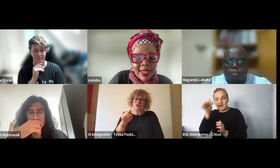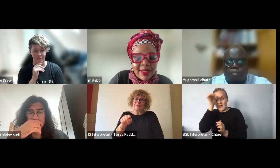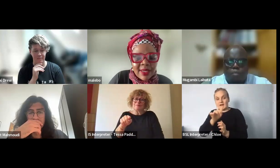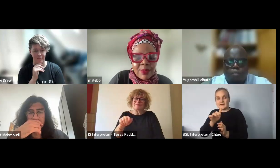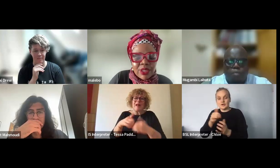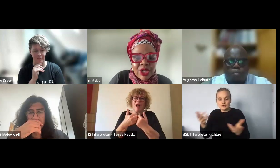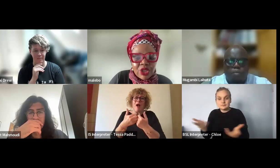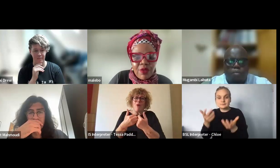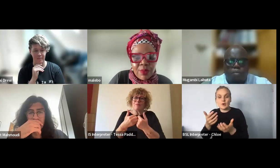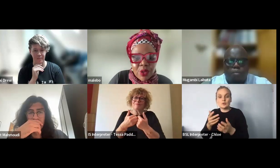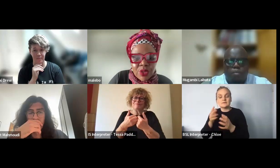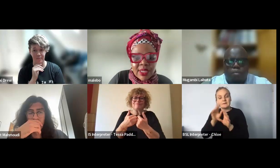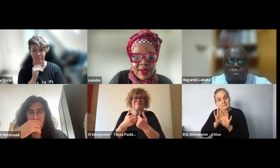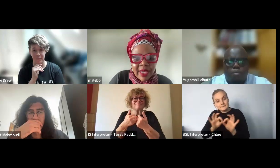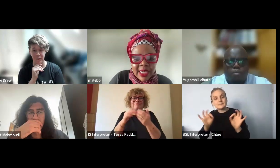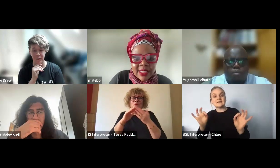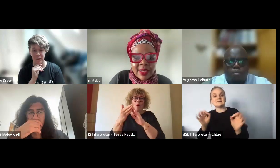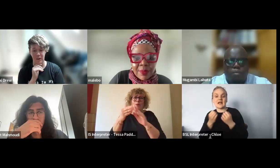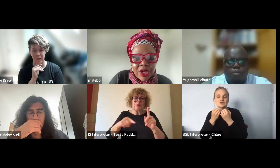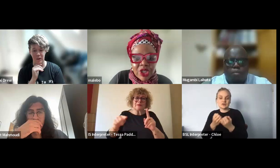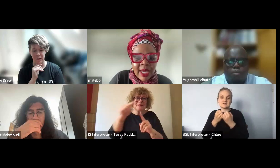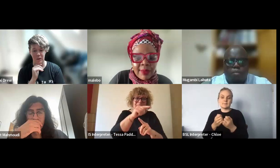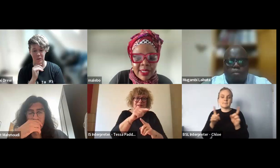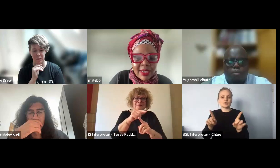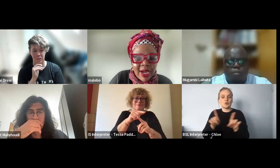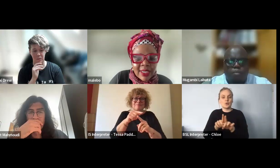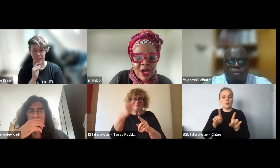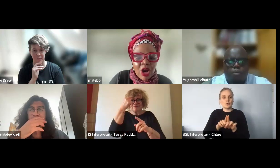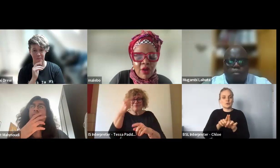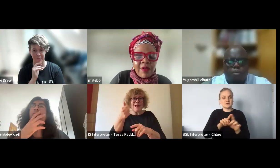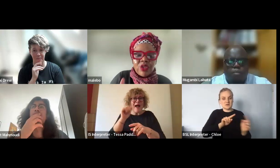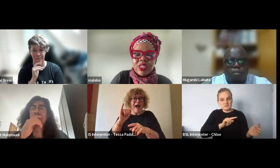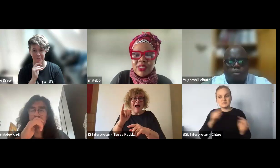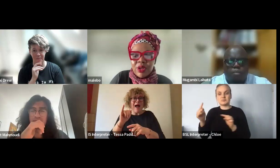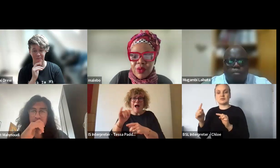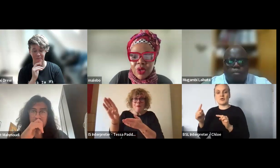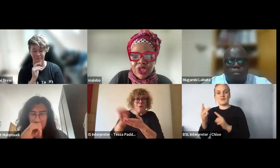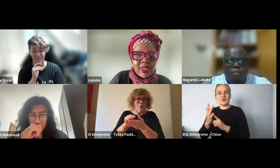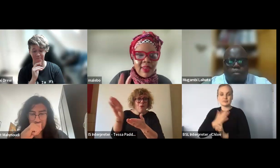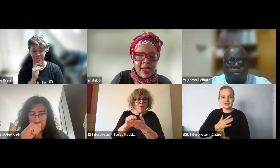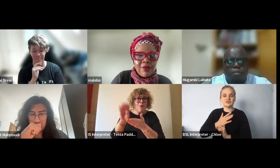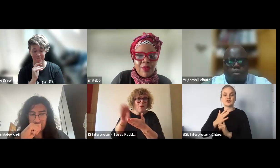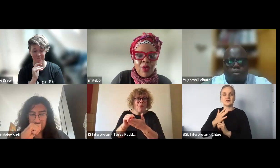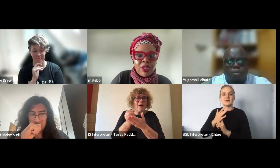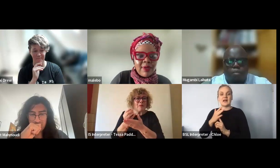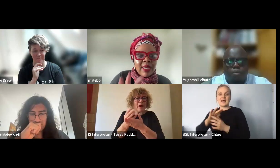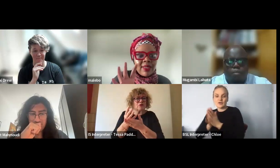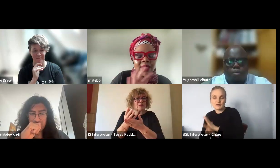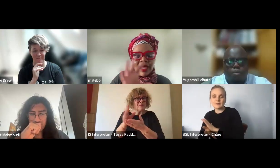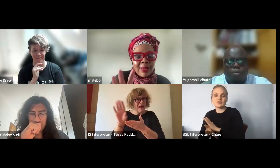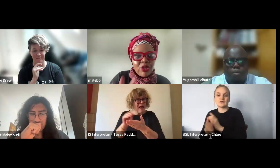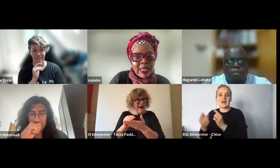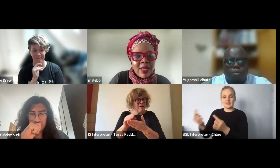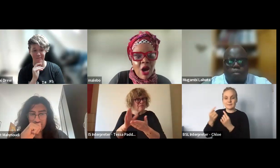while mitigating its potential for abuse in surveillance, repression, and militarized conflict. So this is one of the questions that come from the audience,